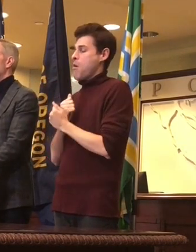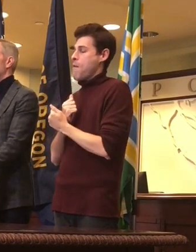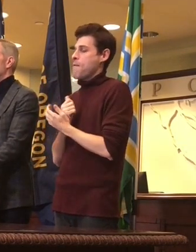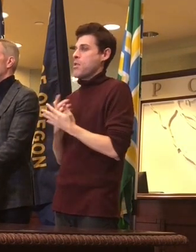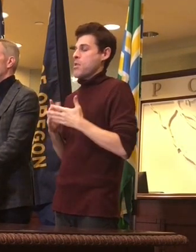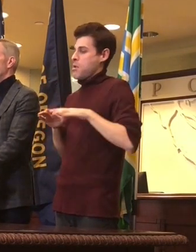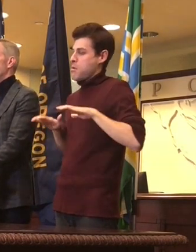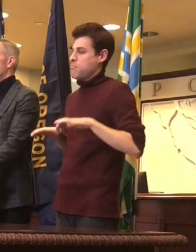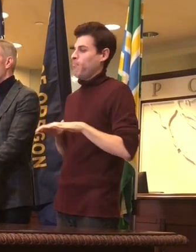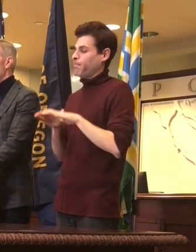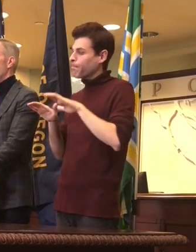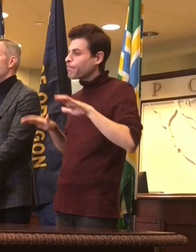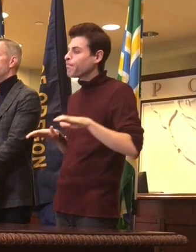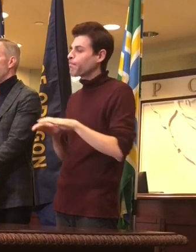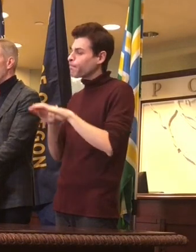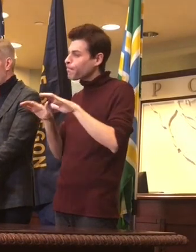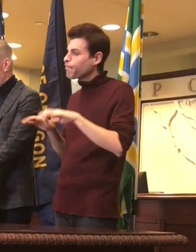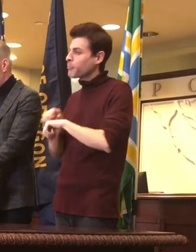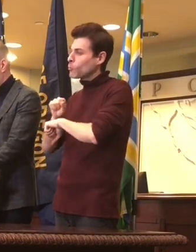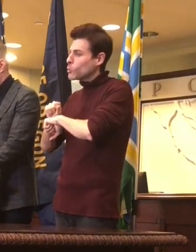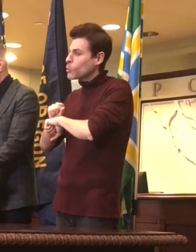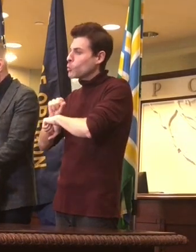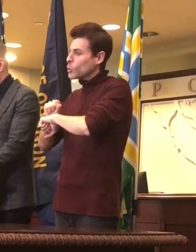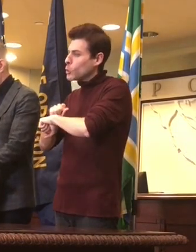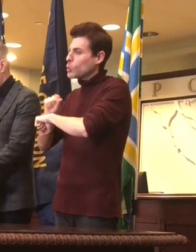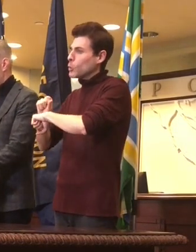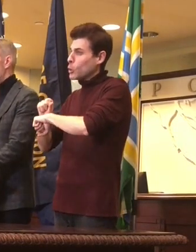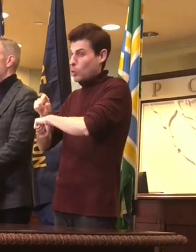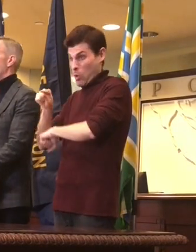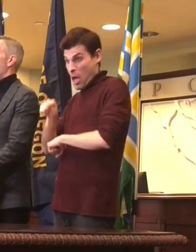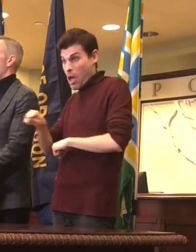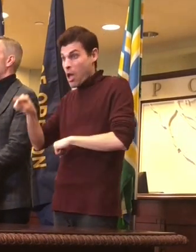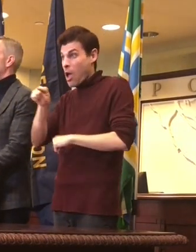power to help vulnerable people in our